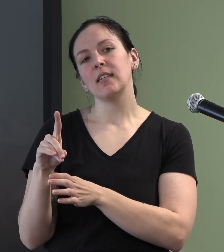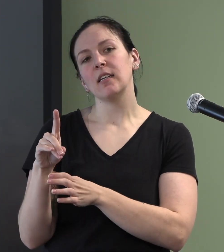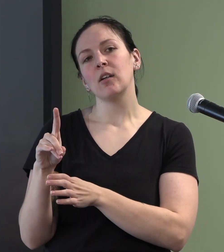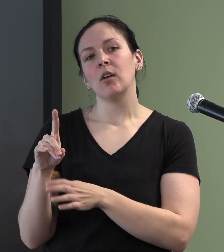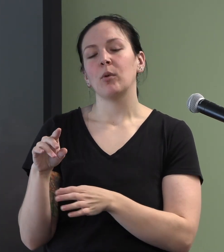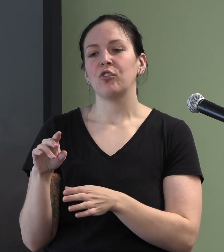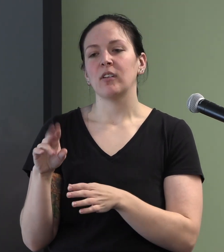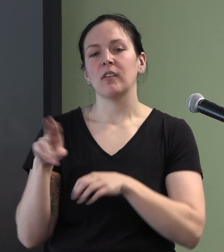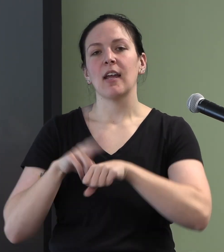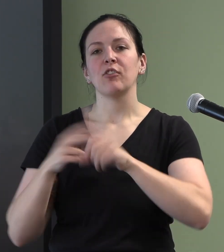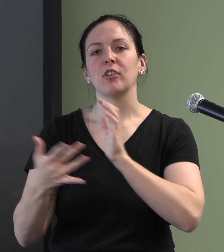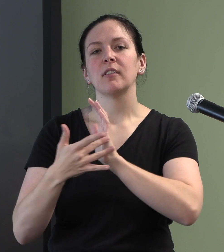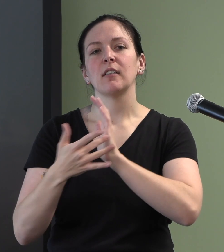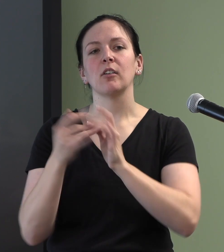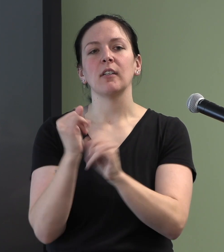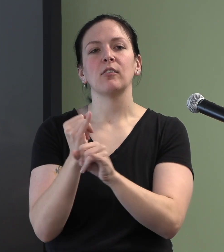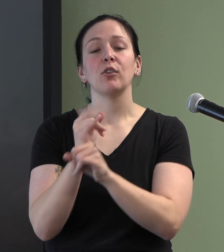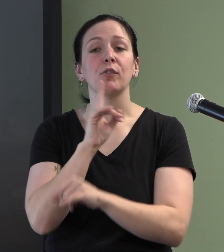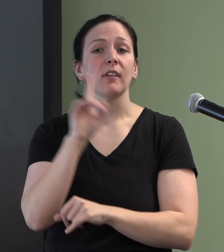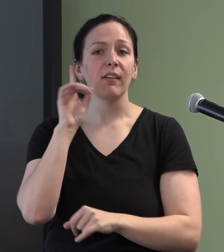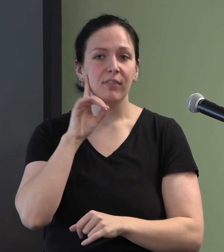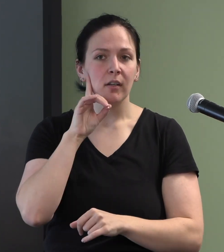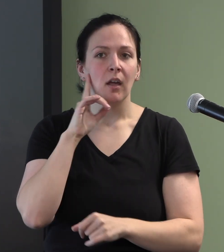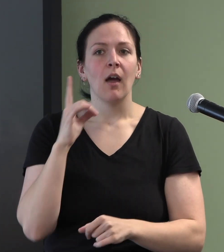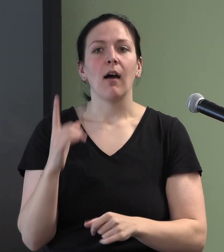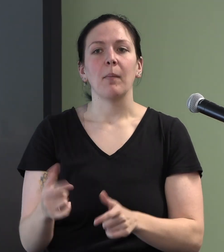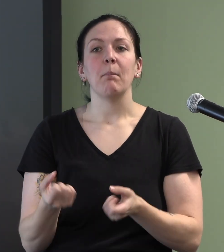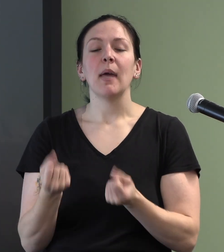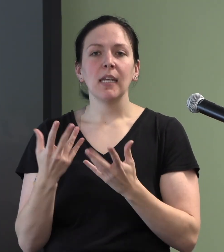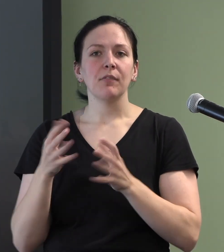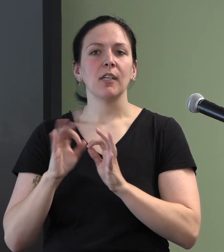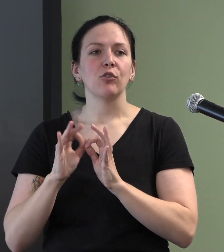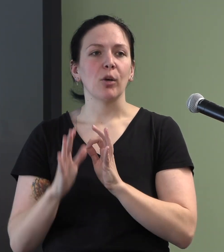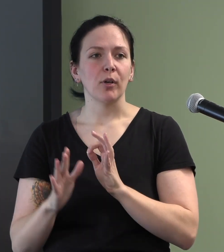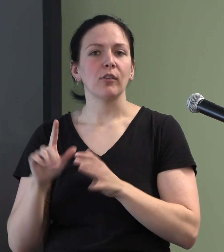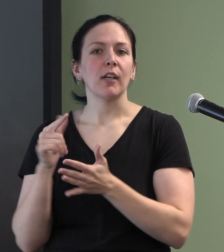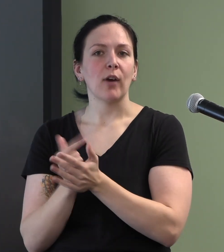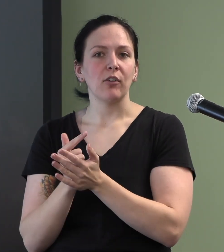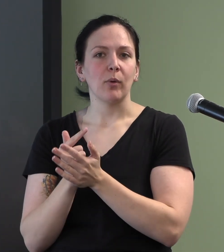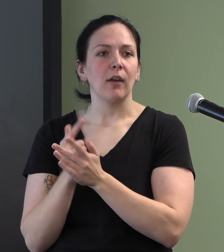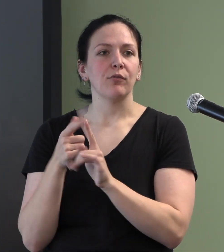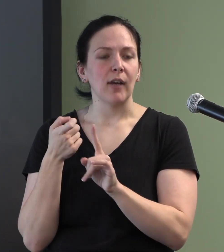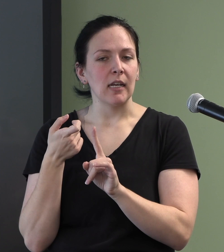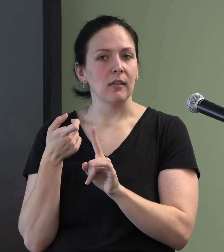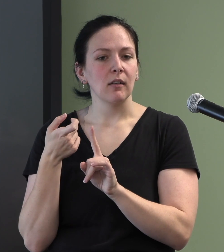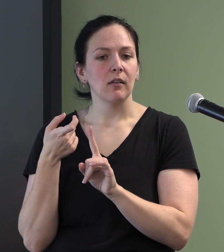NTID, which is the National Technical Institute for the Deaf. Many of the interpreters that graduate in New